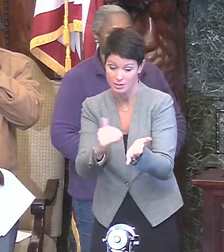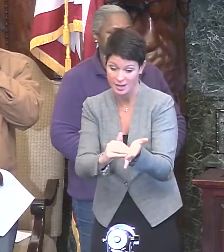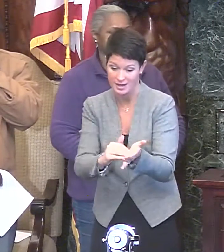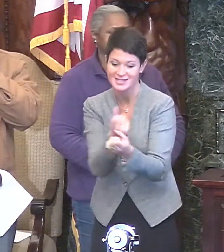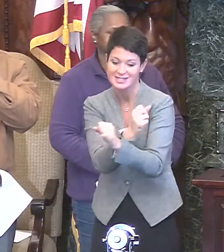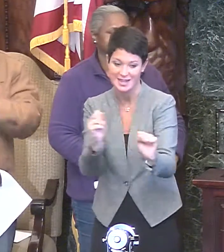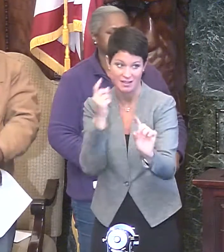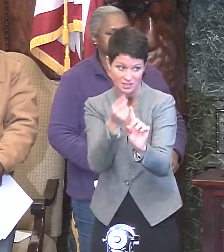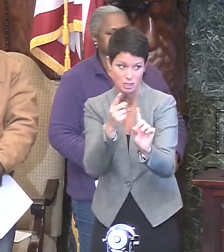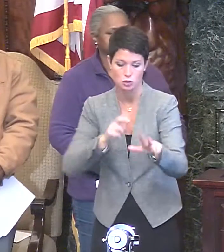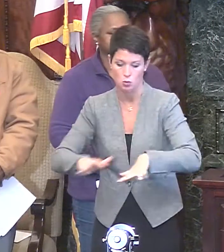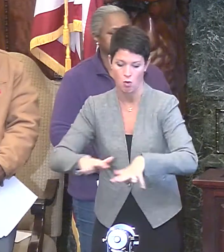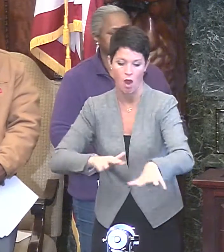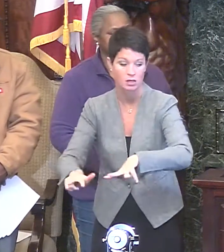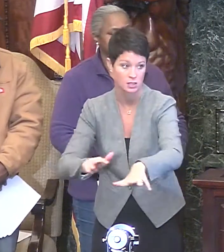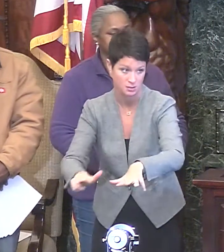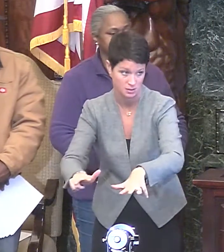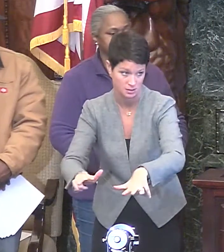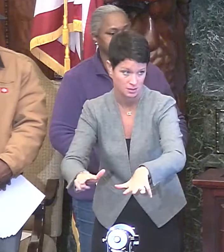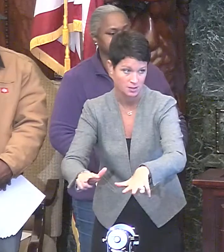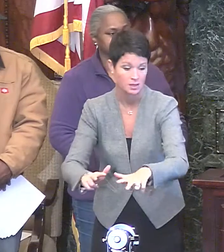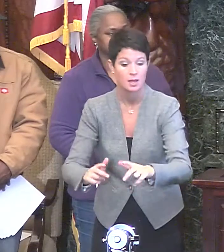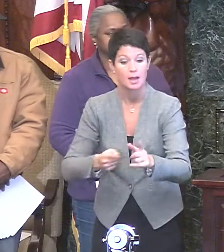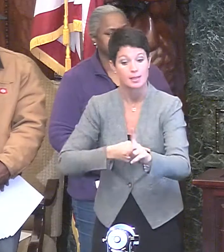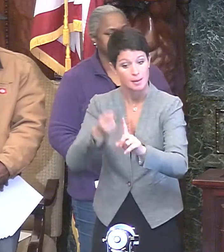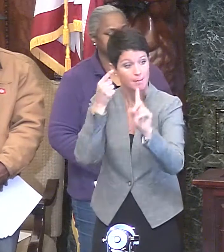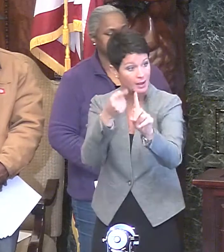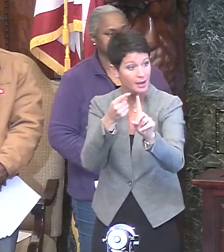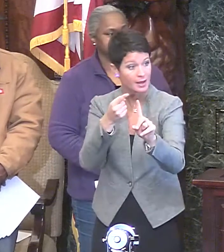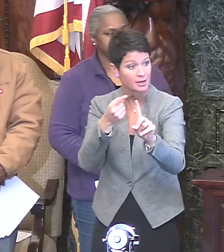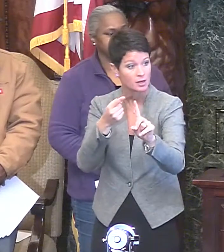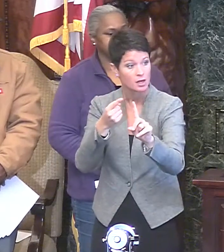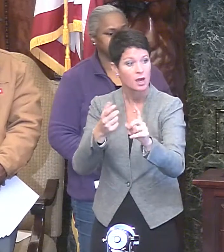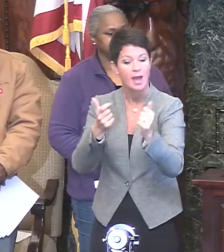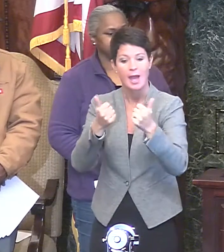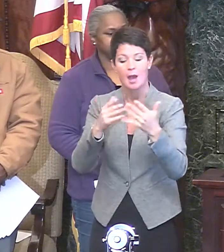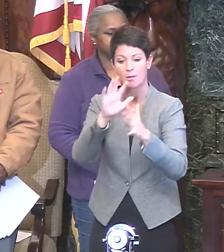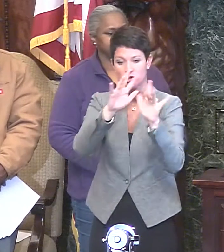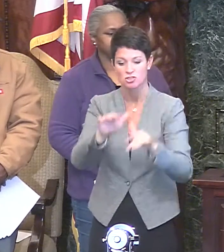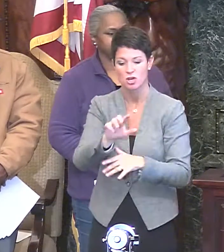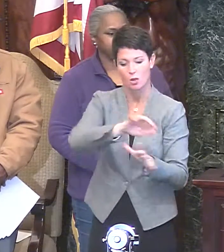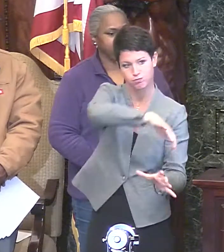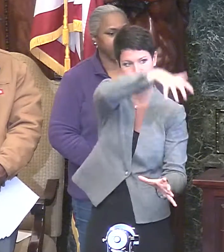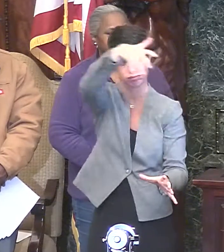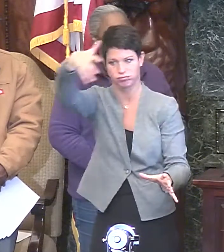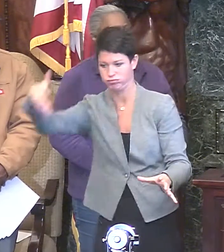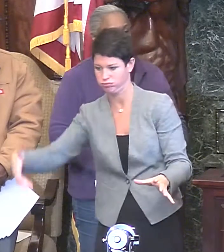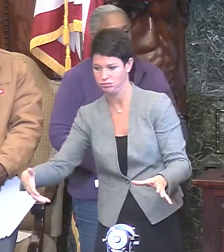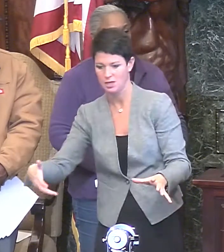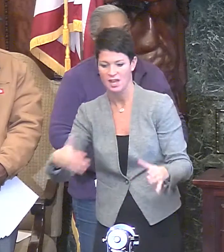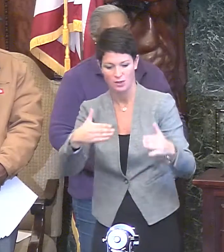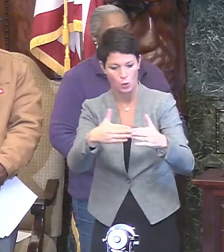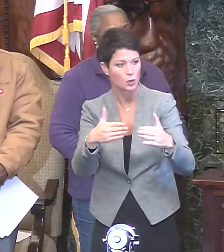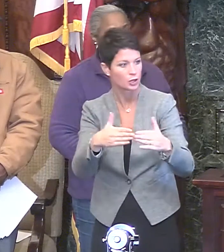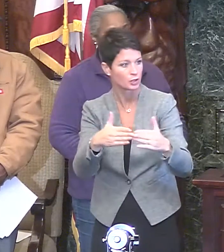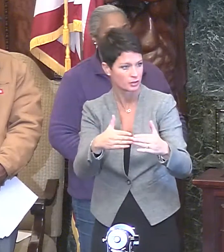safe to walk, and the main things we were concerned about were the number of drifts, the number of piles that were at corners